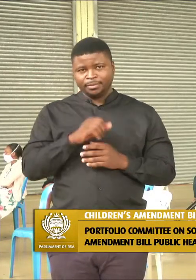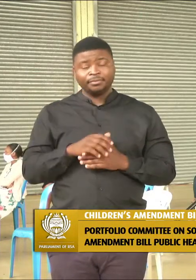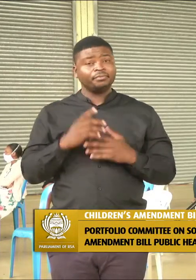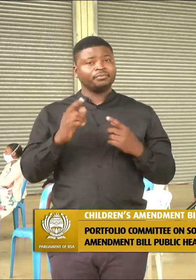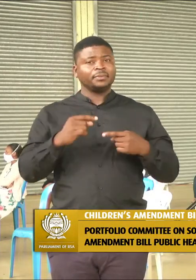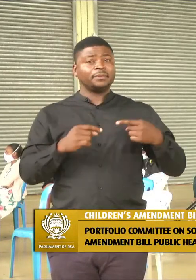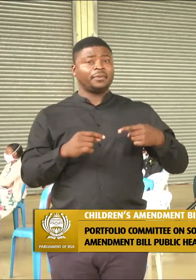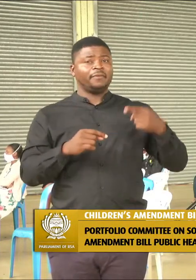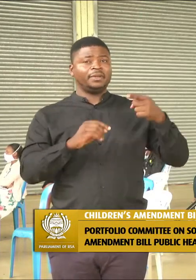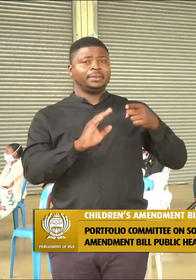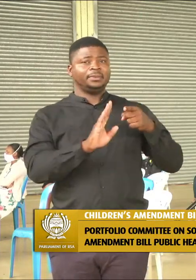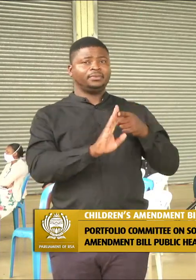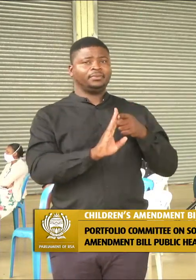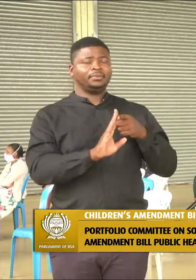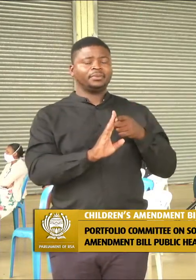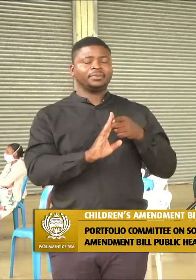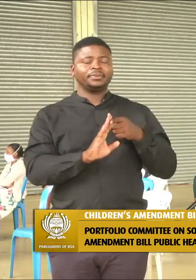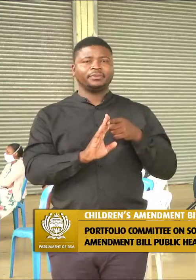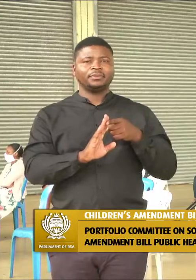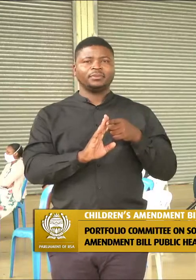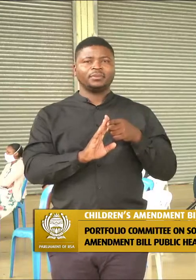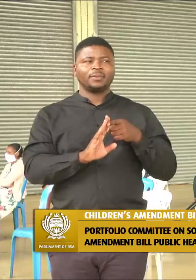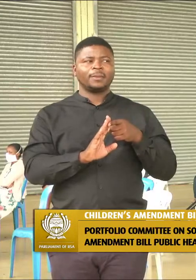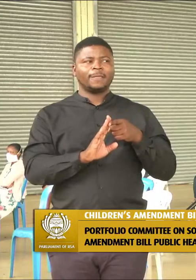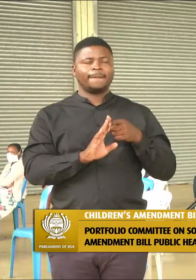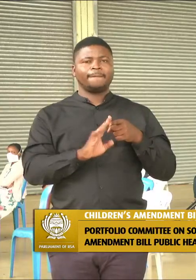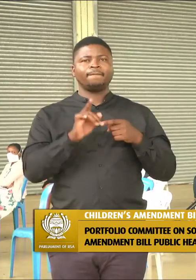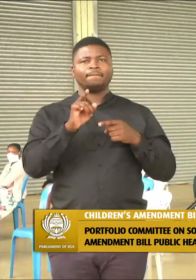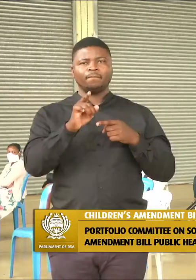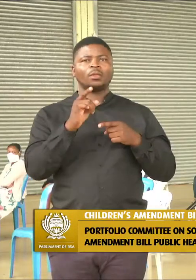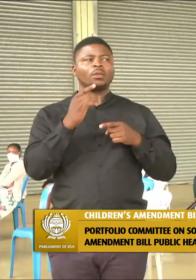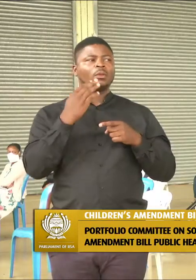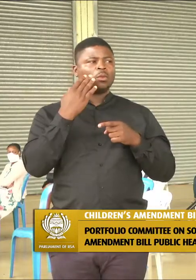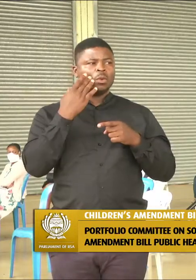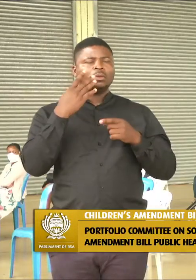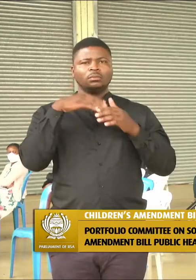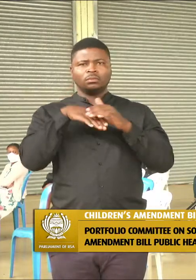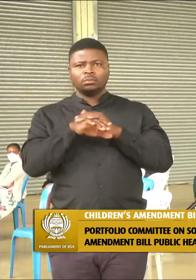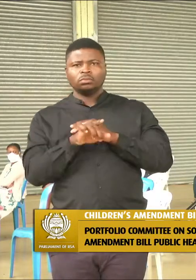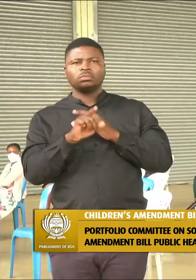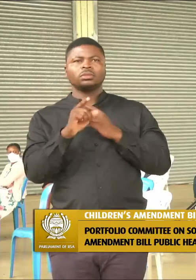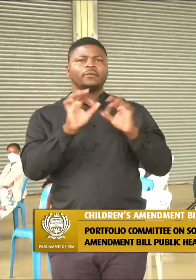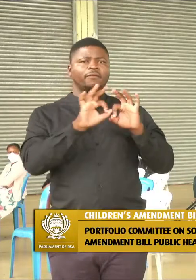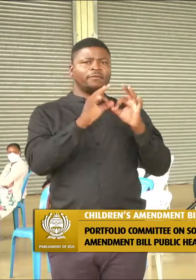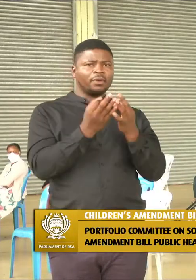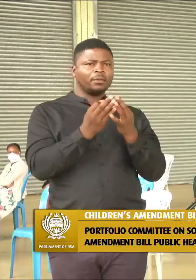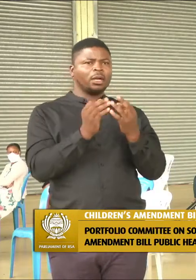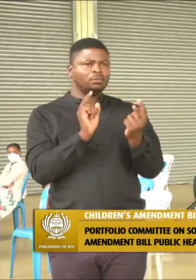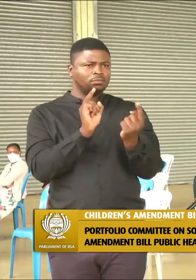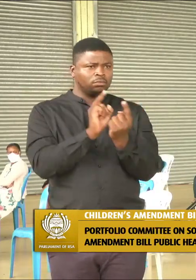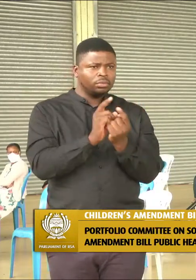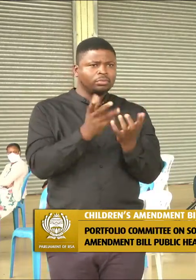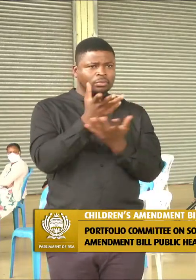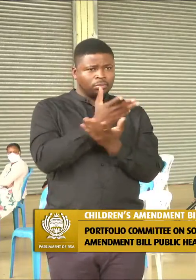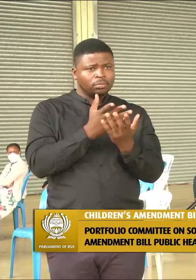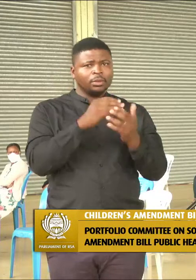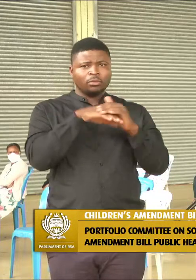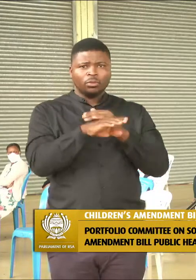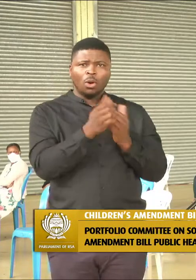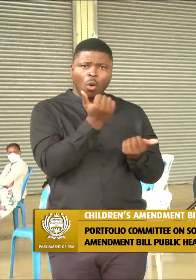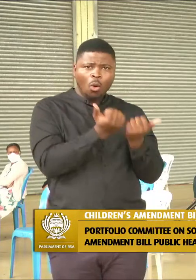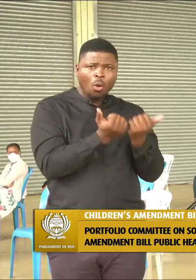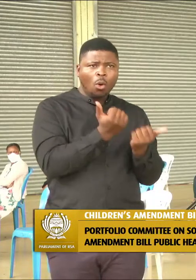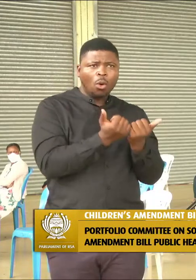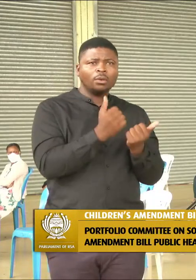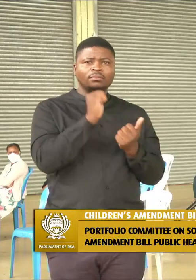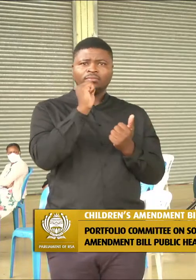Firstly, during a custody hearing, whether at high courts, whether at the children's court, whether it's